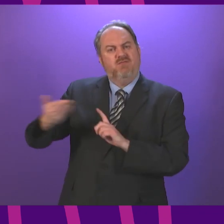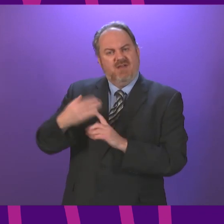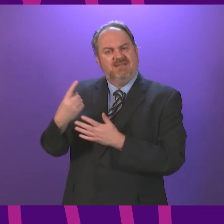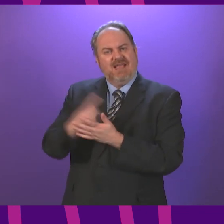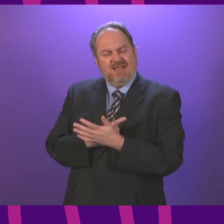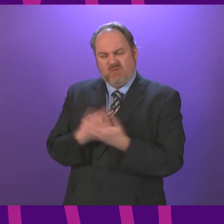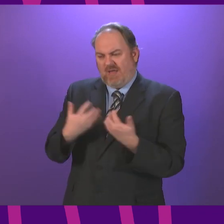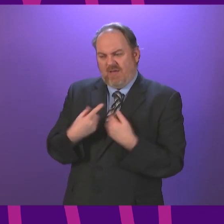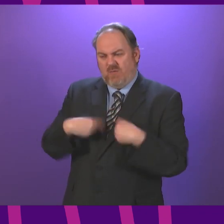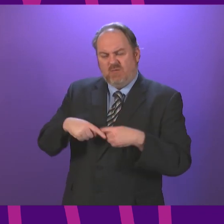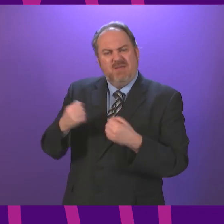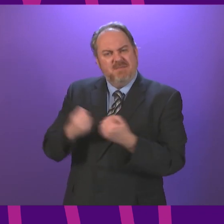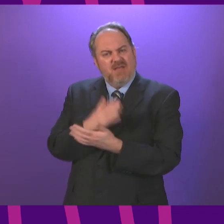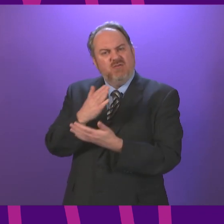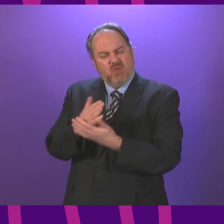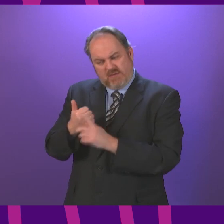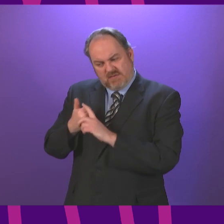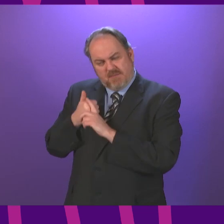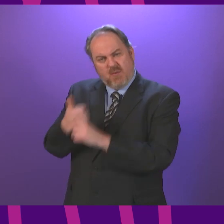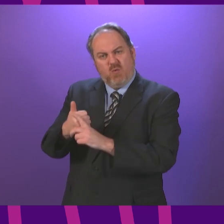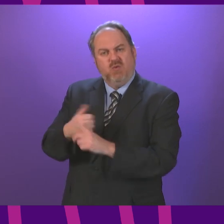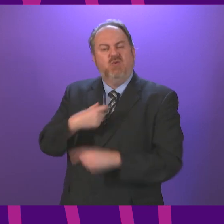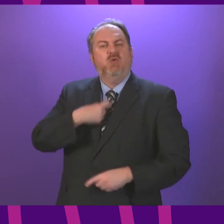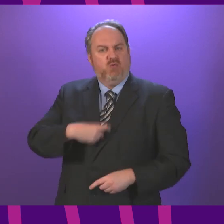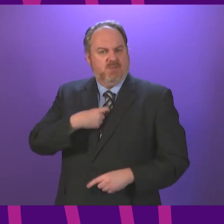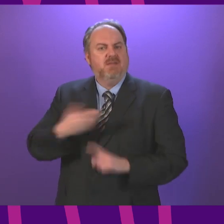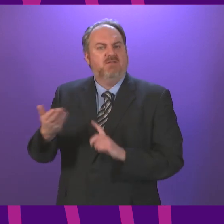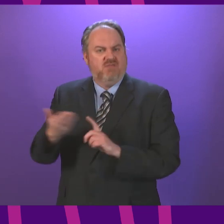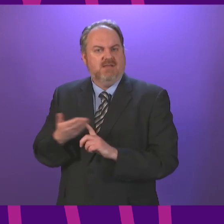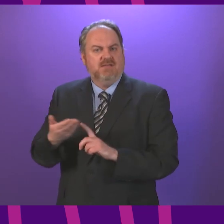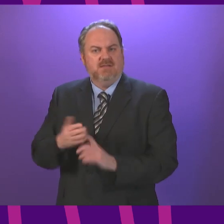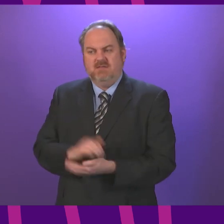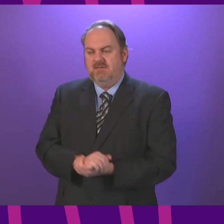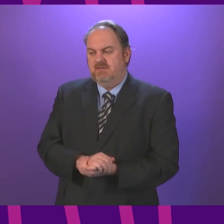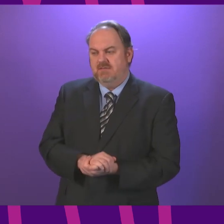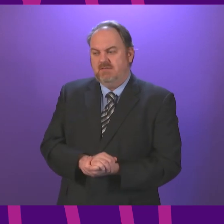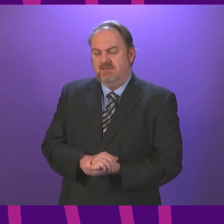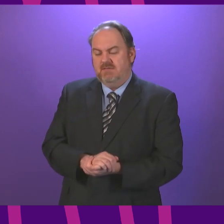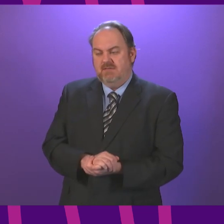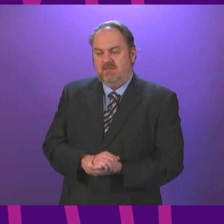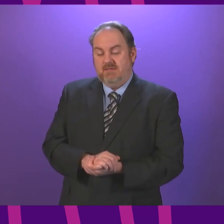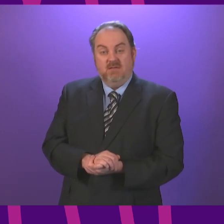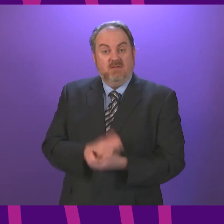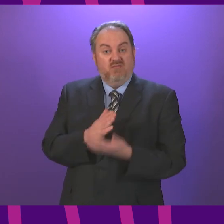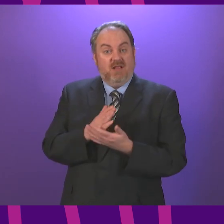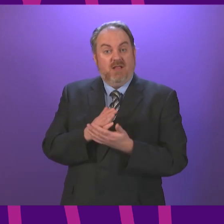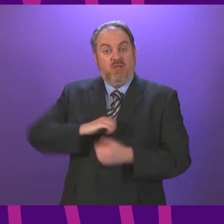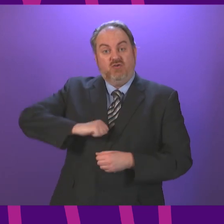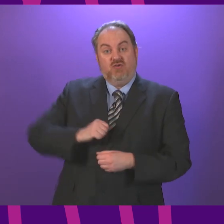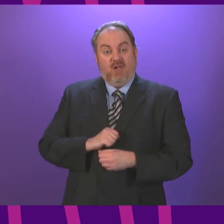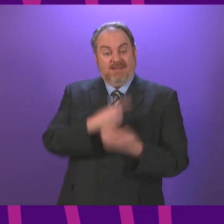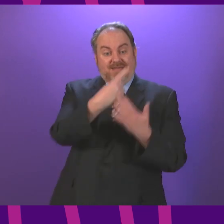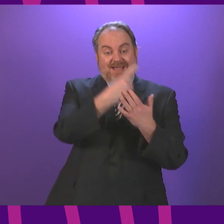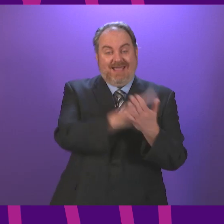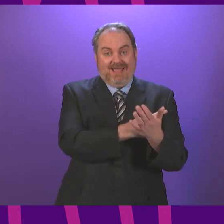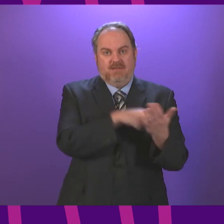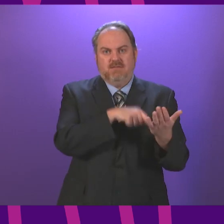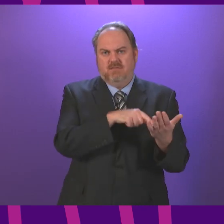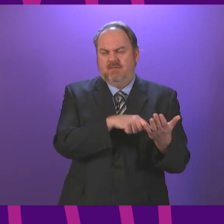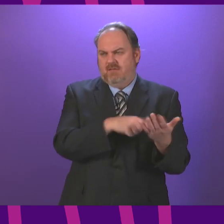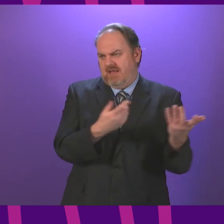be taking instead in respect of Human Rights? The Human Rights Act in combination with the Scotland Act is hugely important in protecting